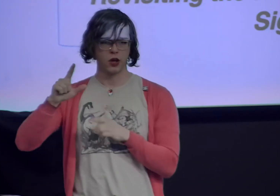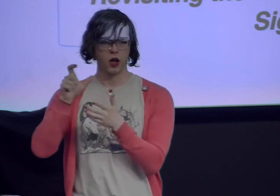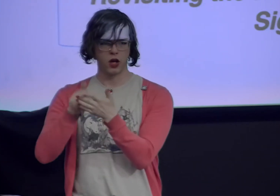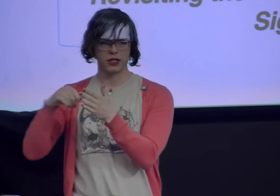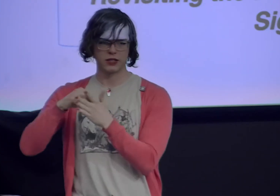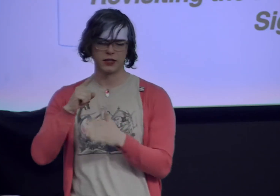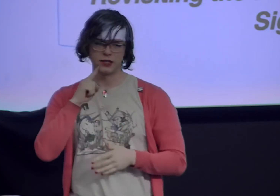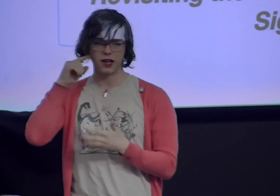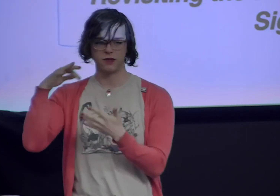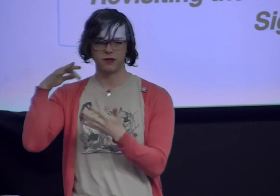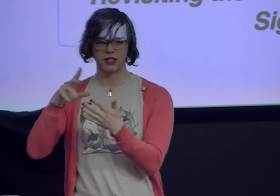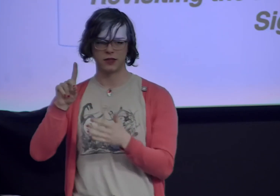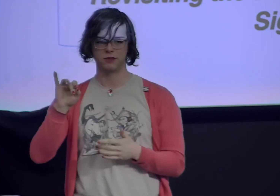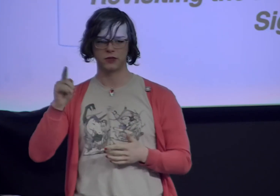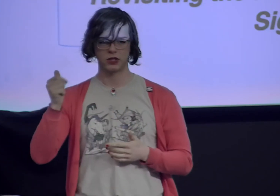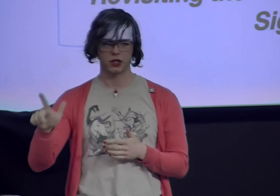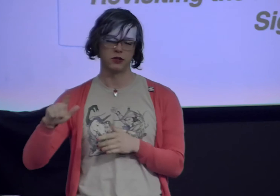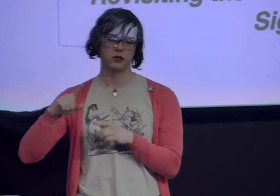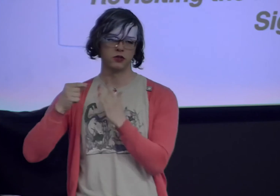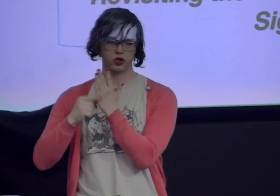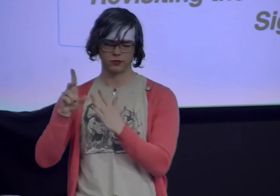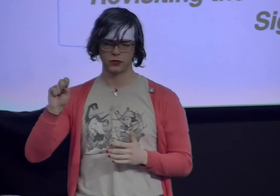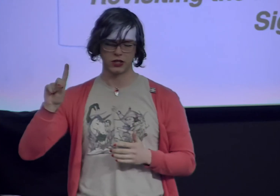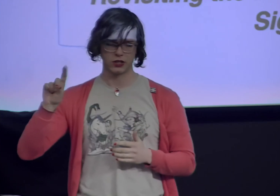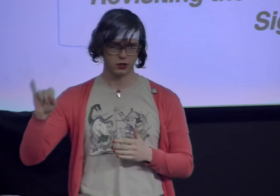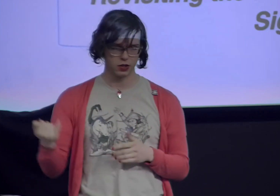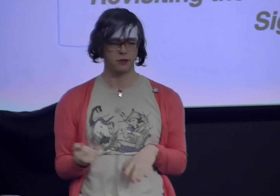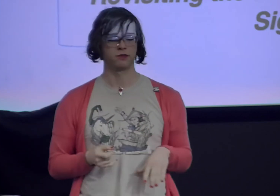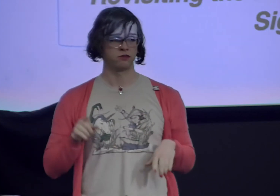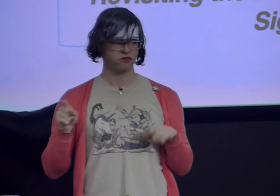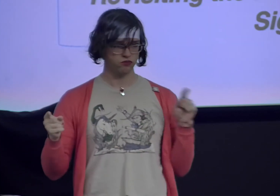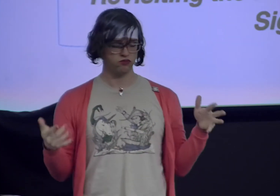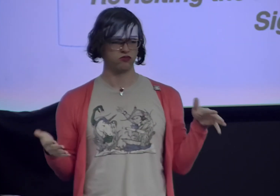Also in ASL articles in Deaf Studies Digital Journal.